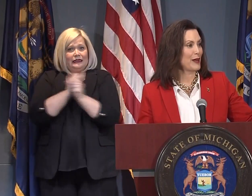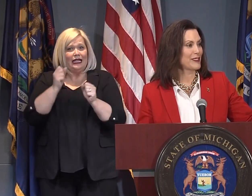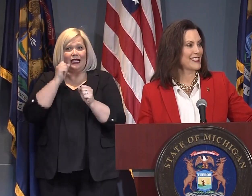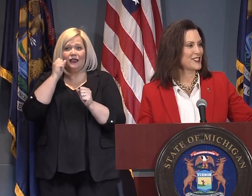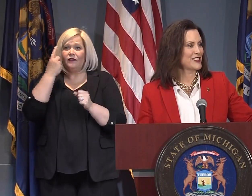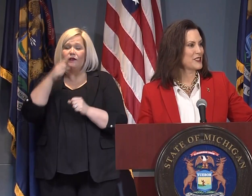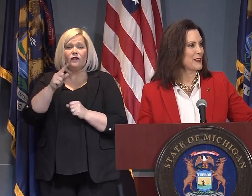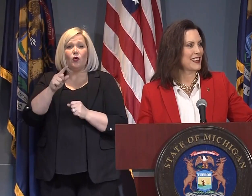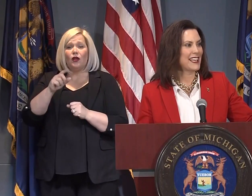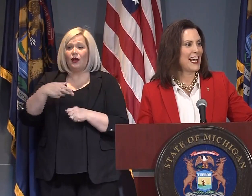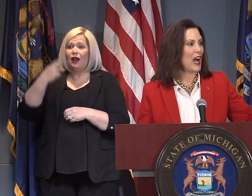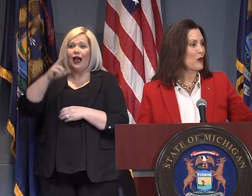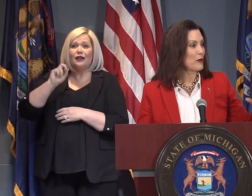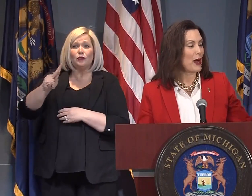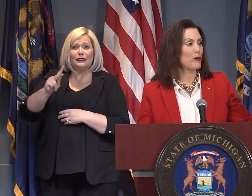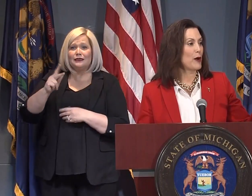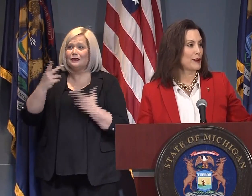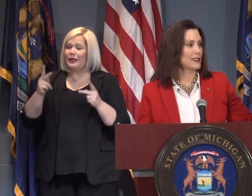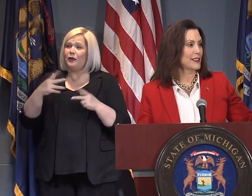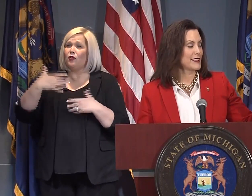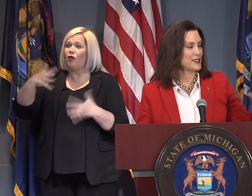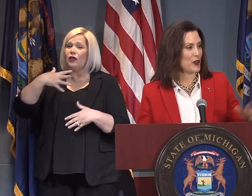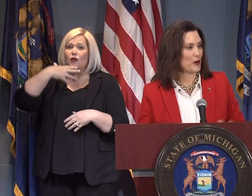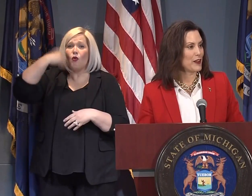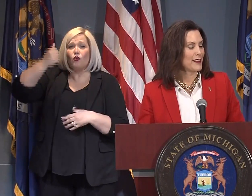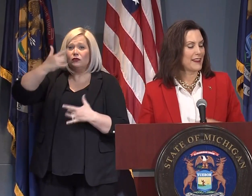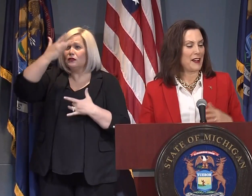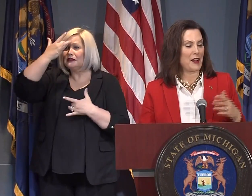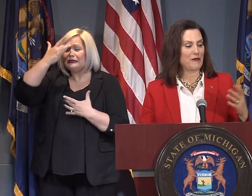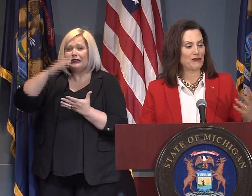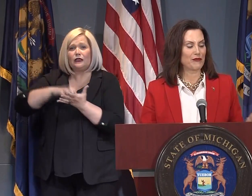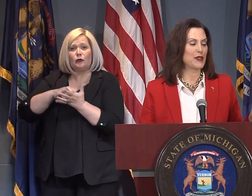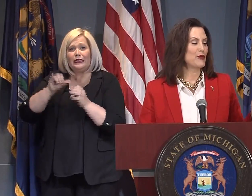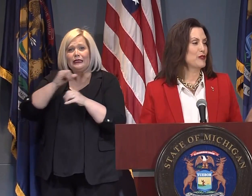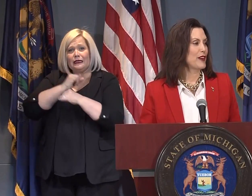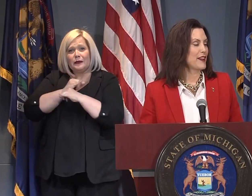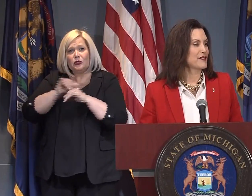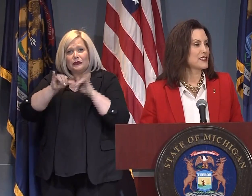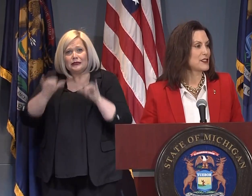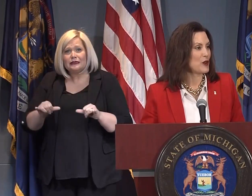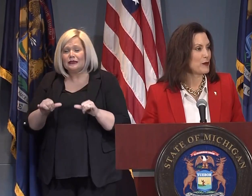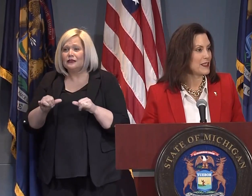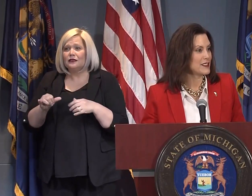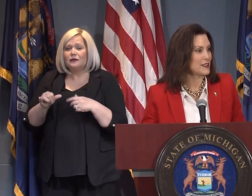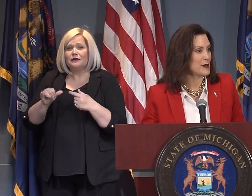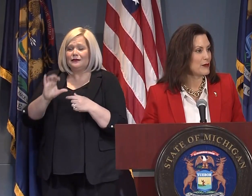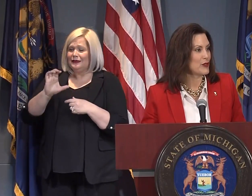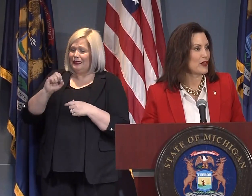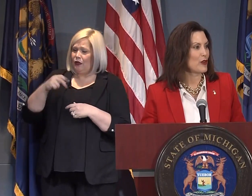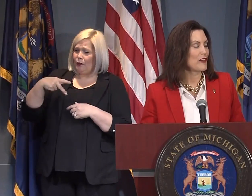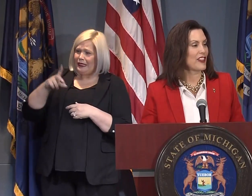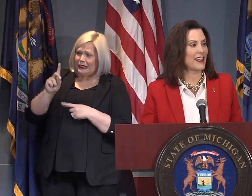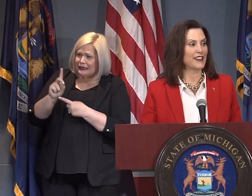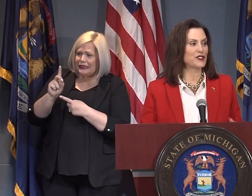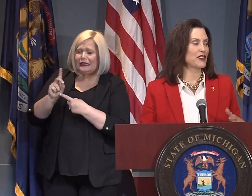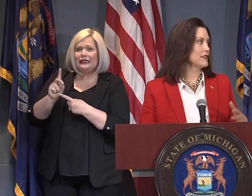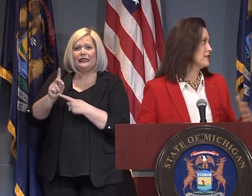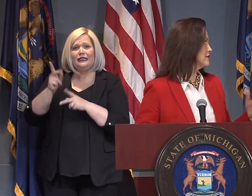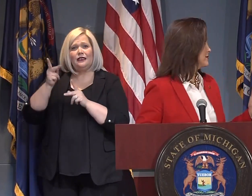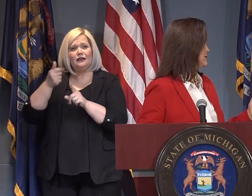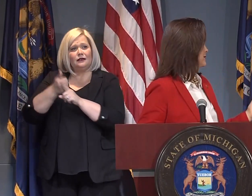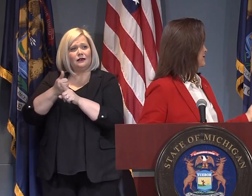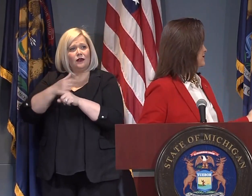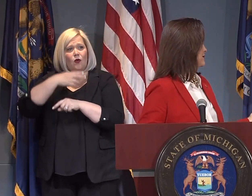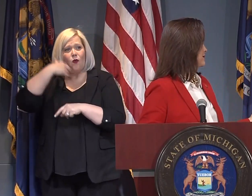vulnerable population to be out and about publicly, and so people who have COPD, people who are over the age